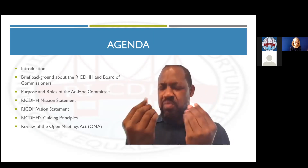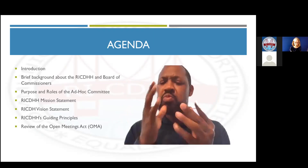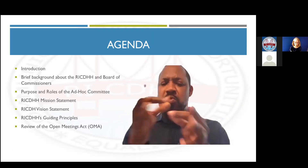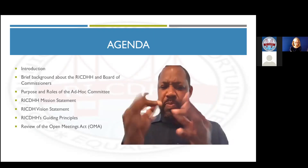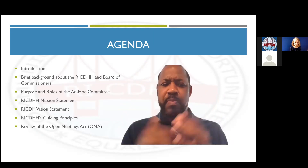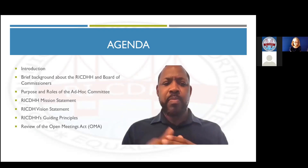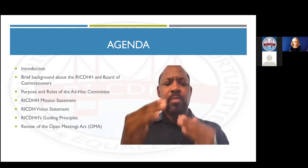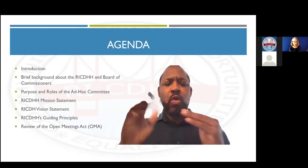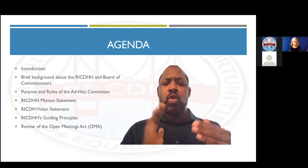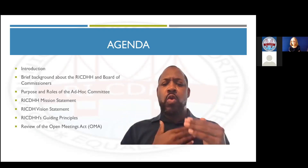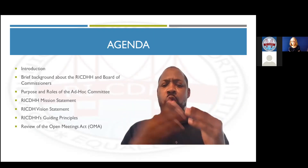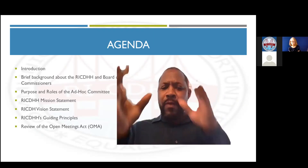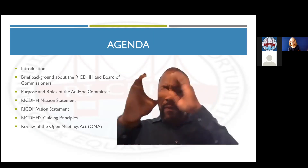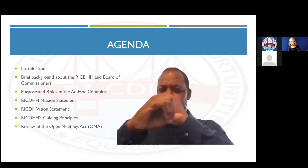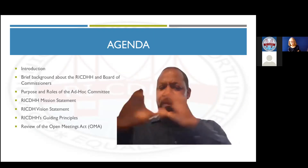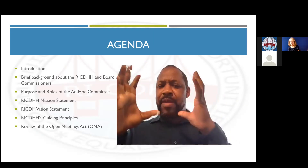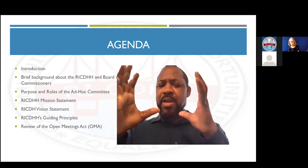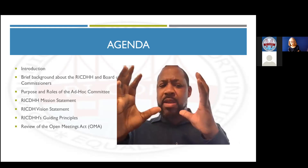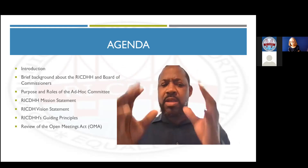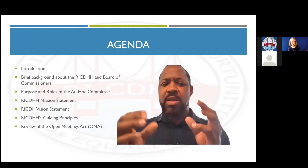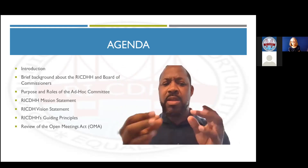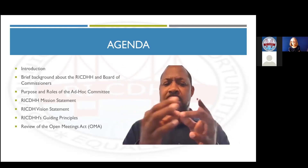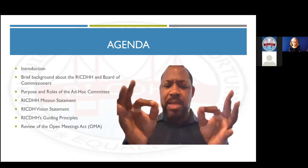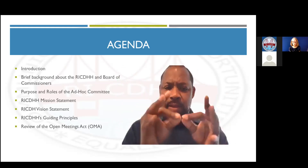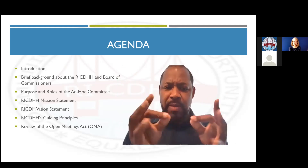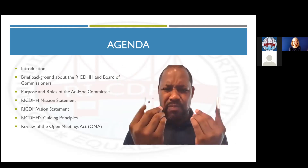mission statement as well as our vision statement.